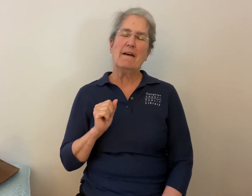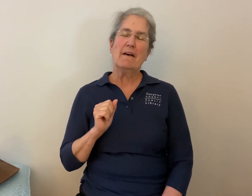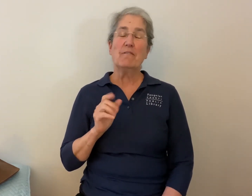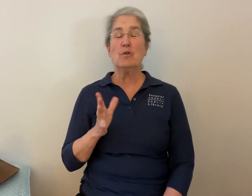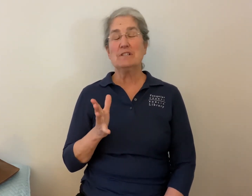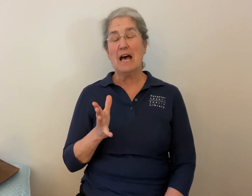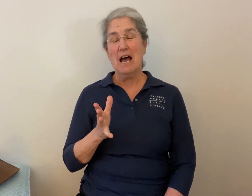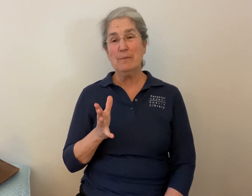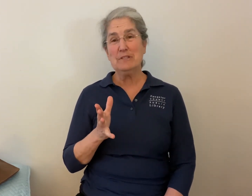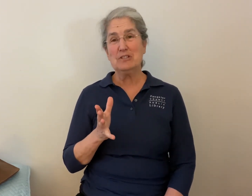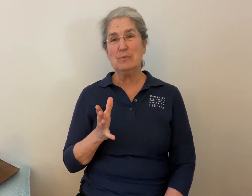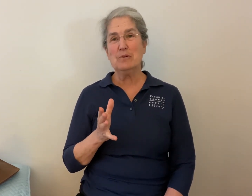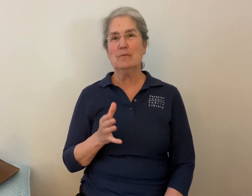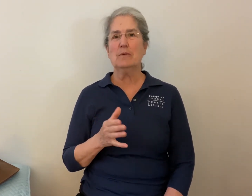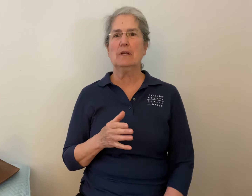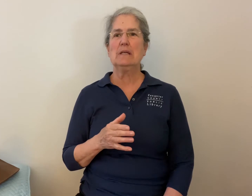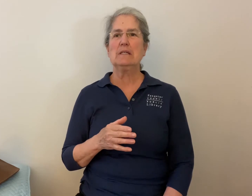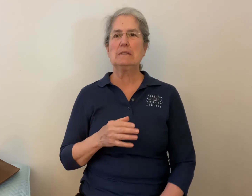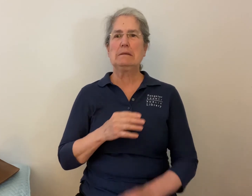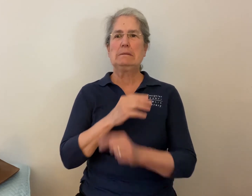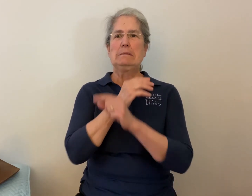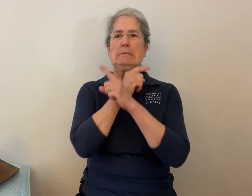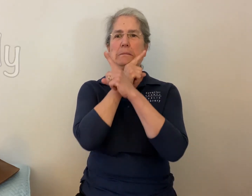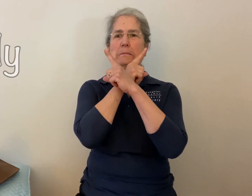Of course, the opposite to beautiful is